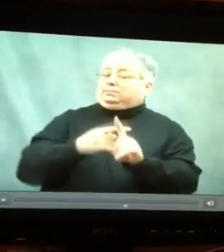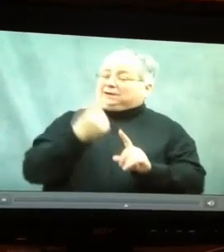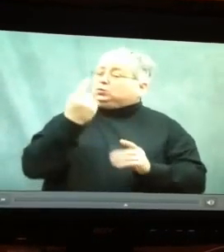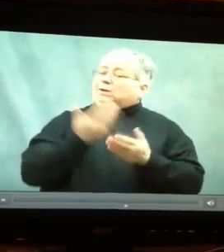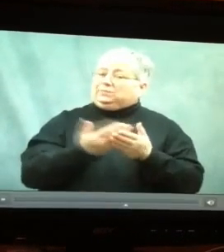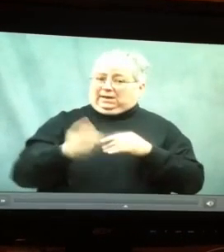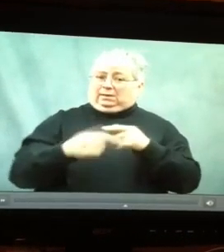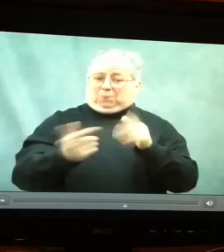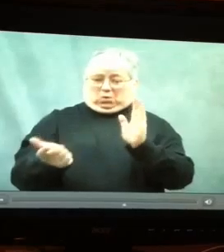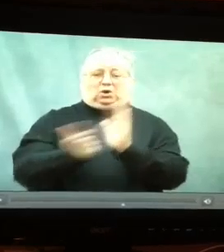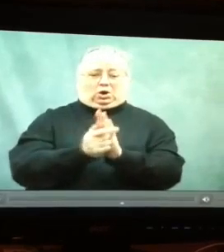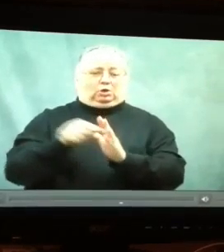take over the internet.